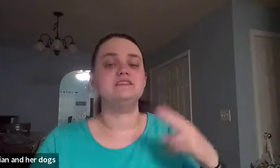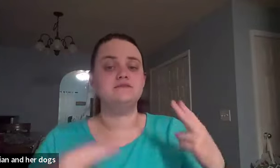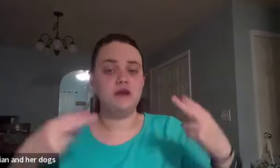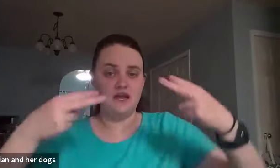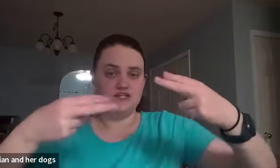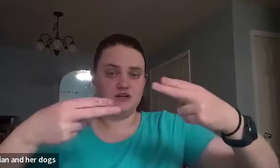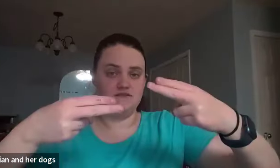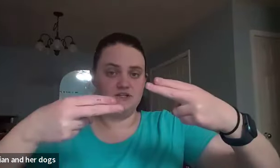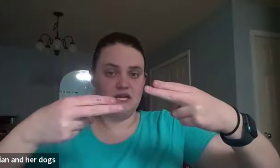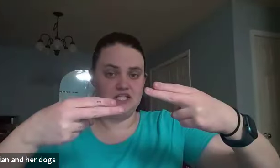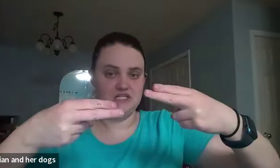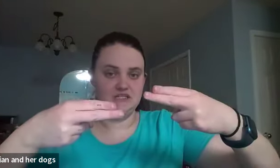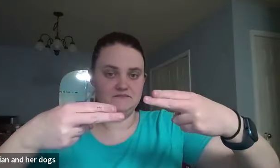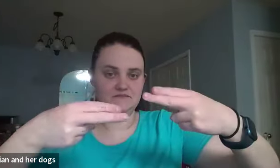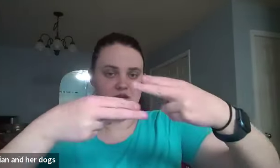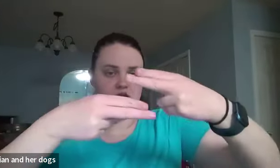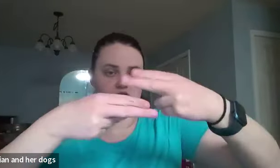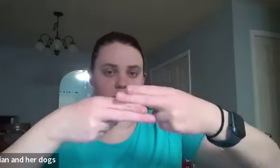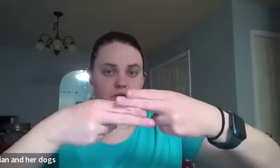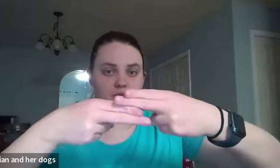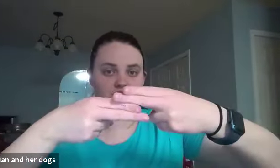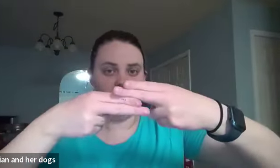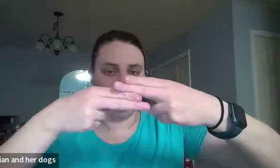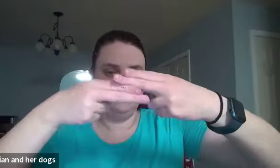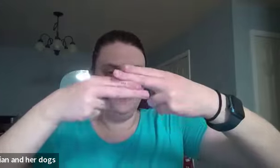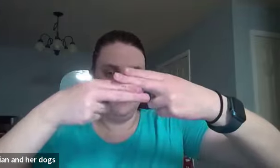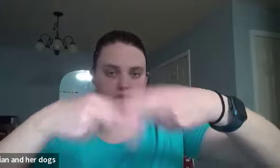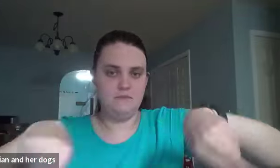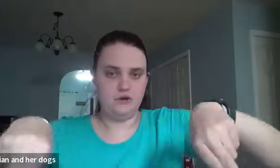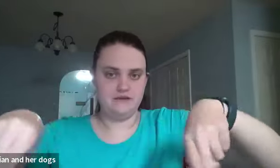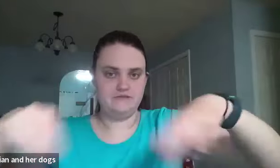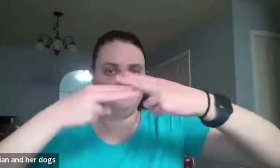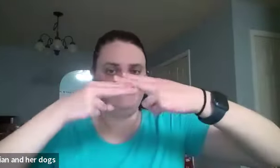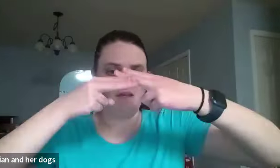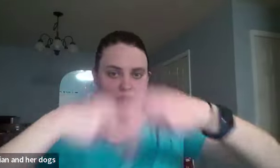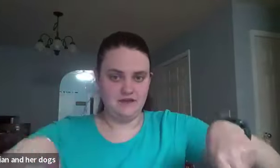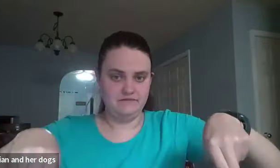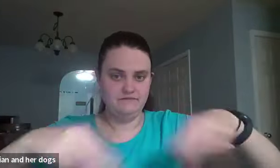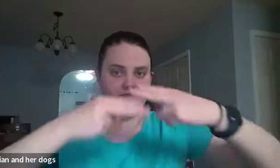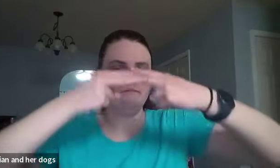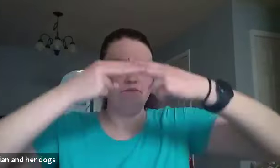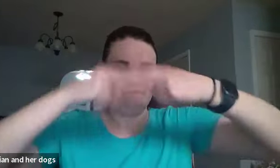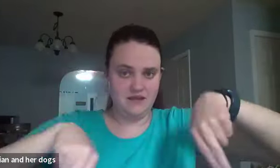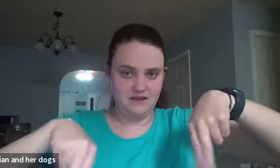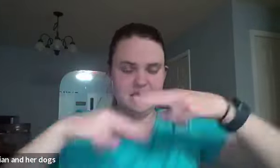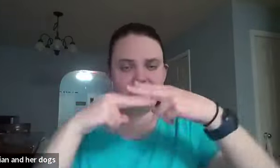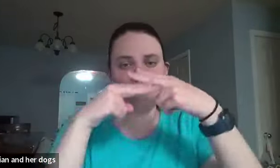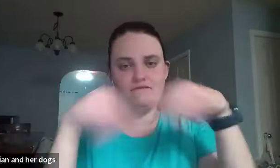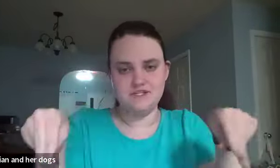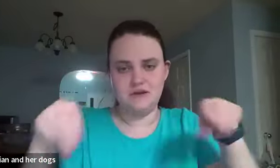the sign for egg is you're gonna have 2 H's. You're gonna put them on top, and then break. Egg, egg, and it's like that visual. I